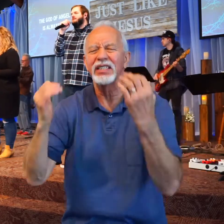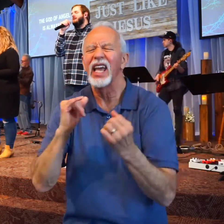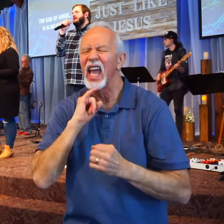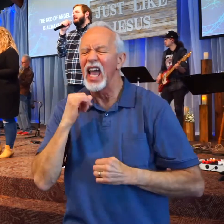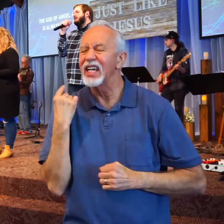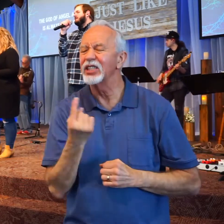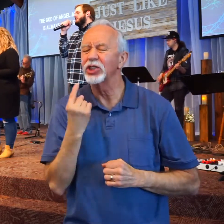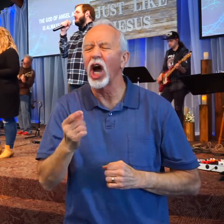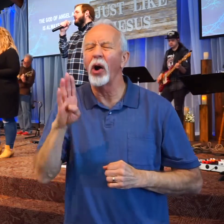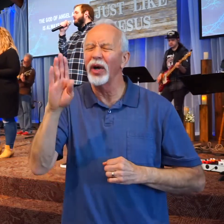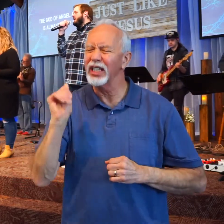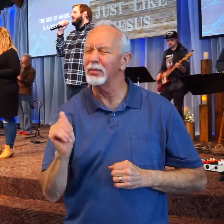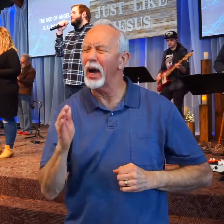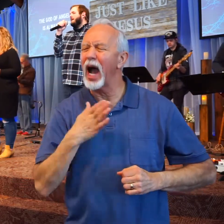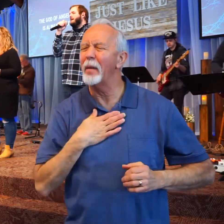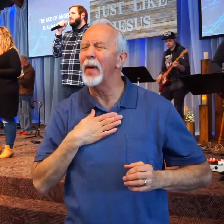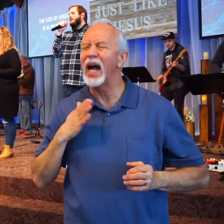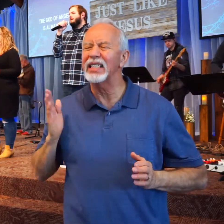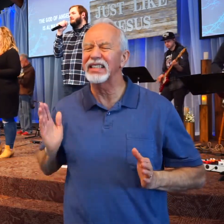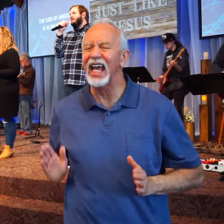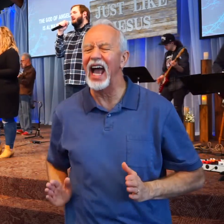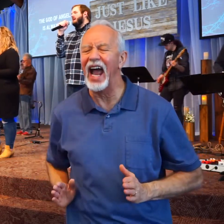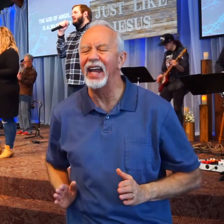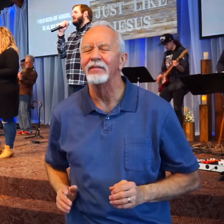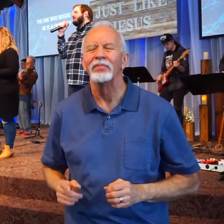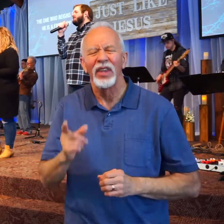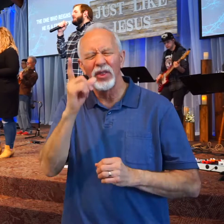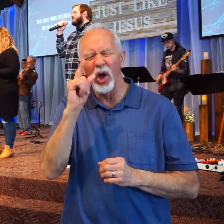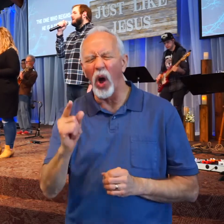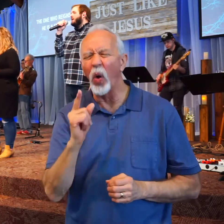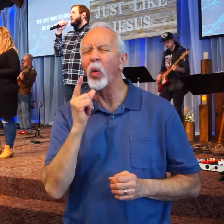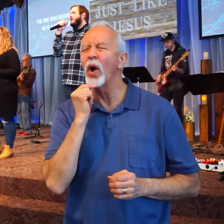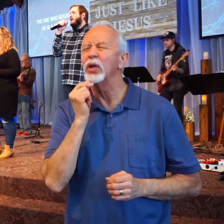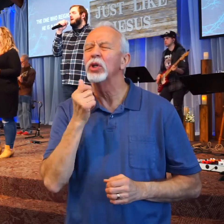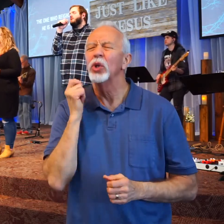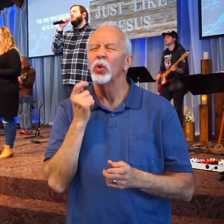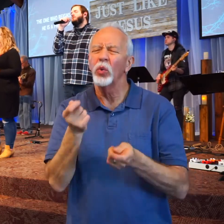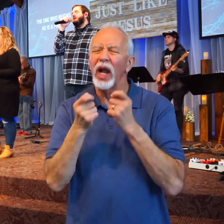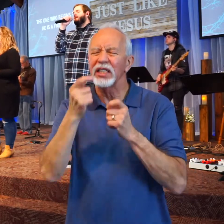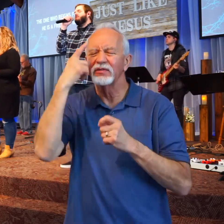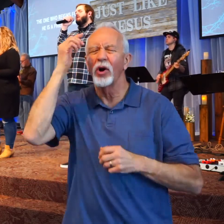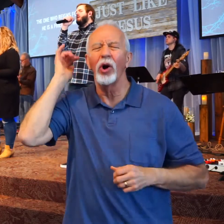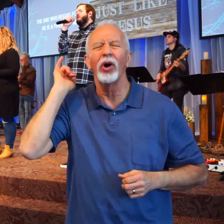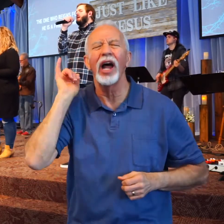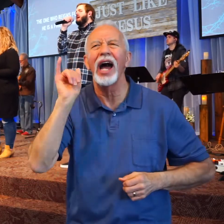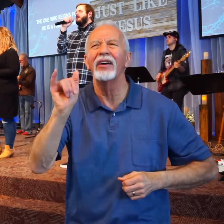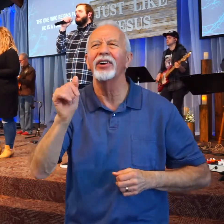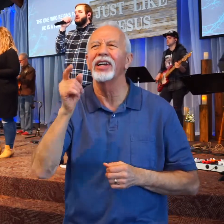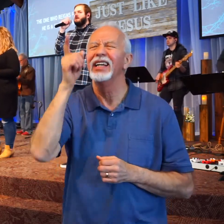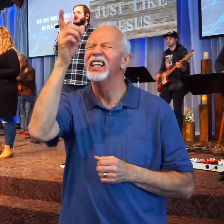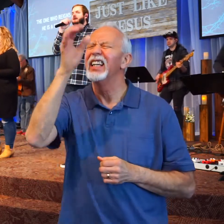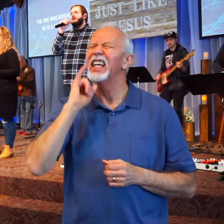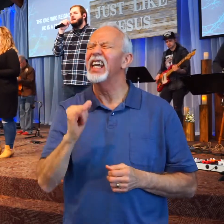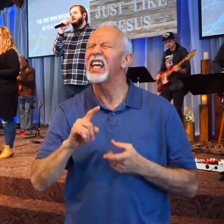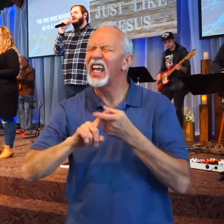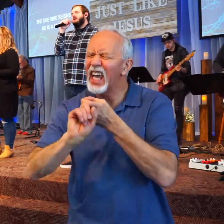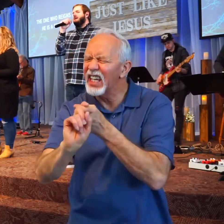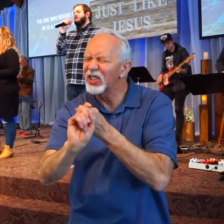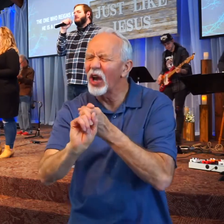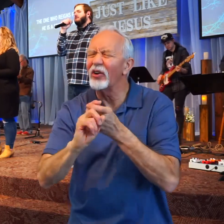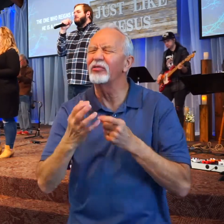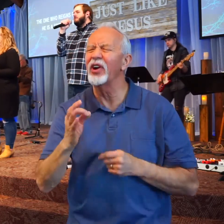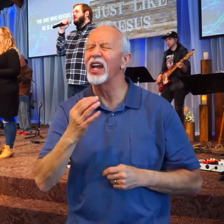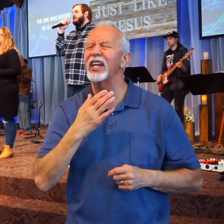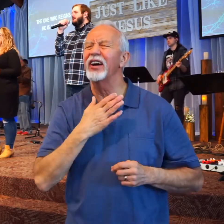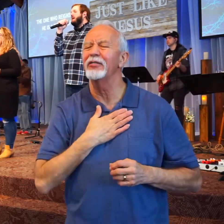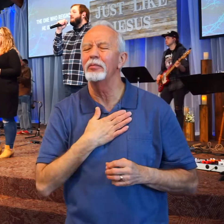armies is always by my side. The one who reigns forever, he is